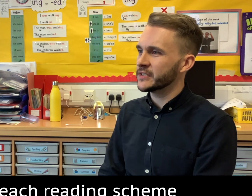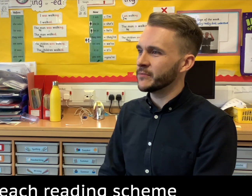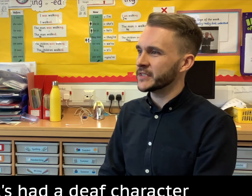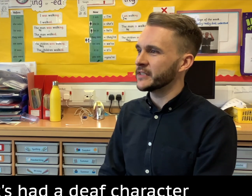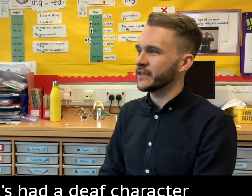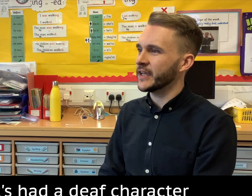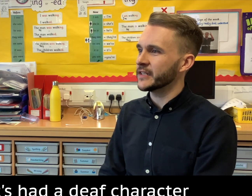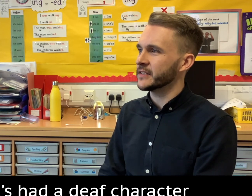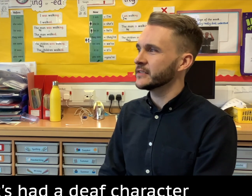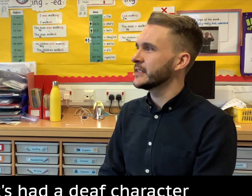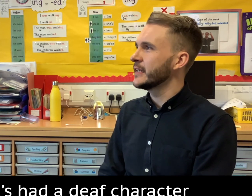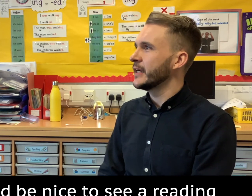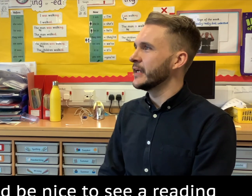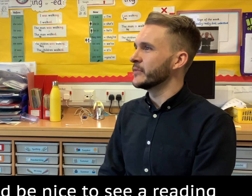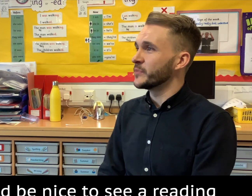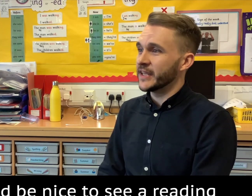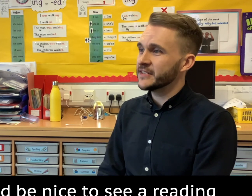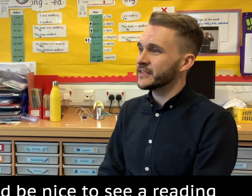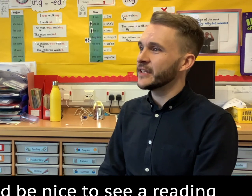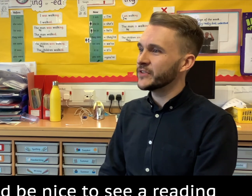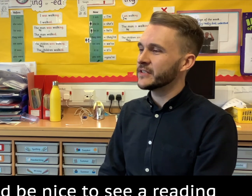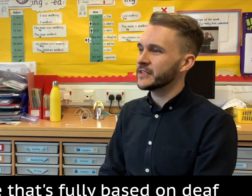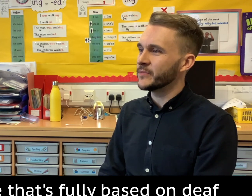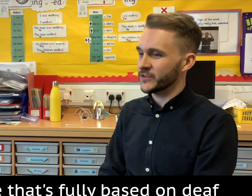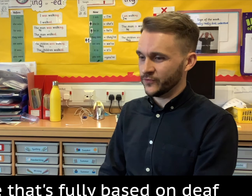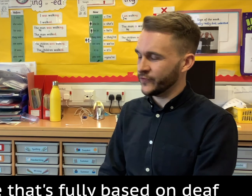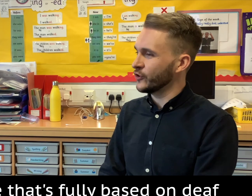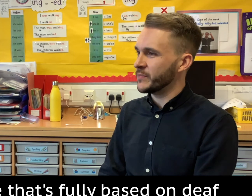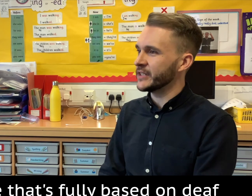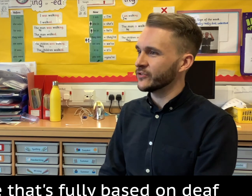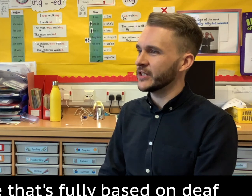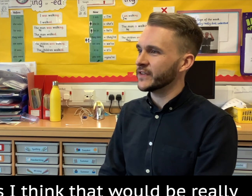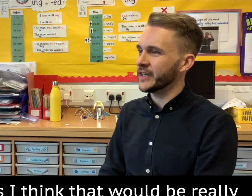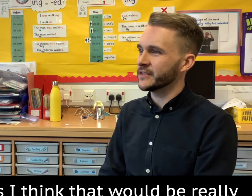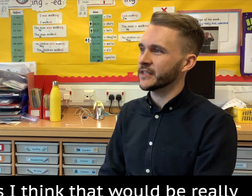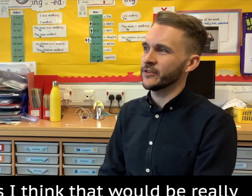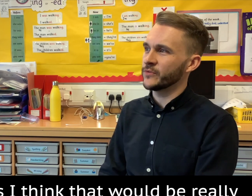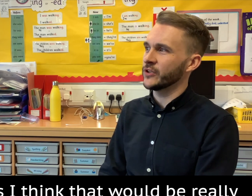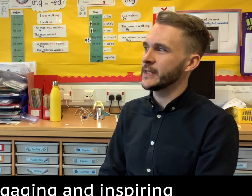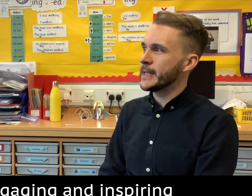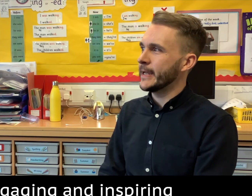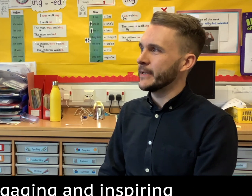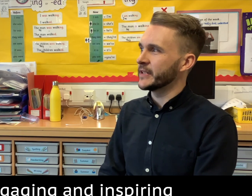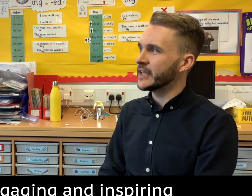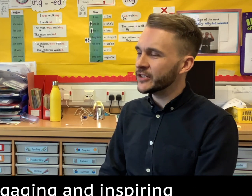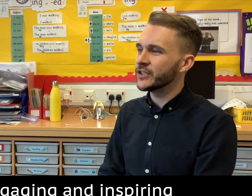reading scheme that's had a deaf character. It would be nice to see a reading scheme that's fully based on deaf characters. I think that would be really